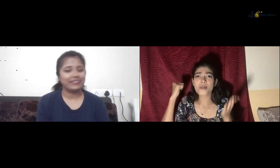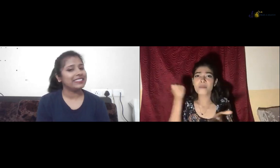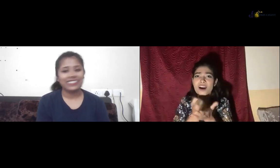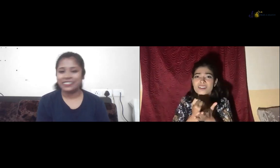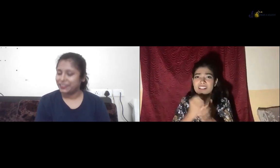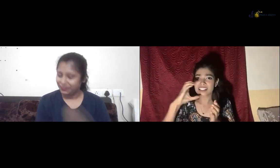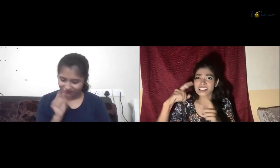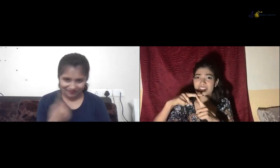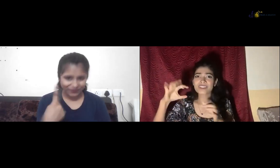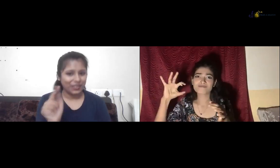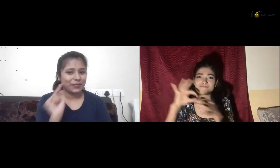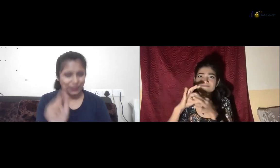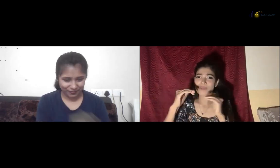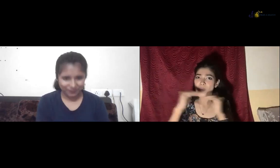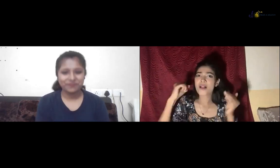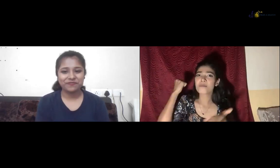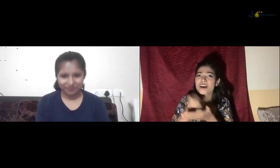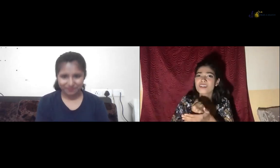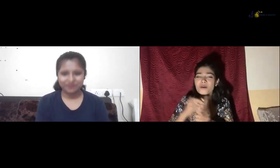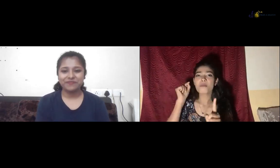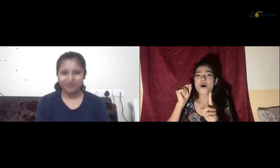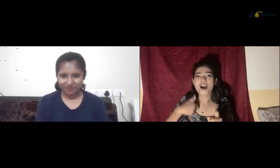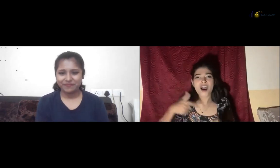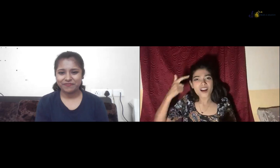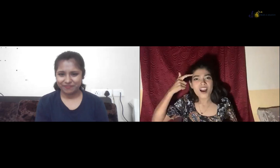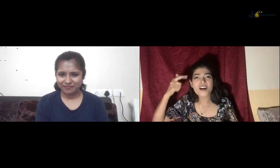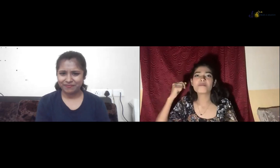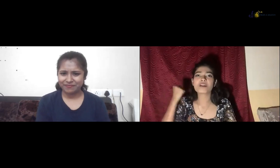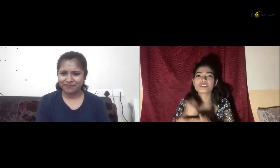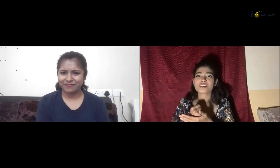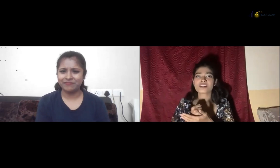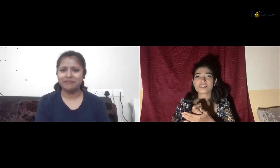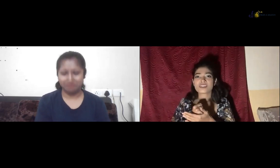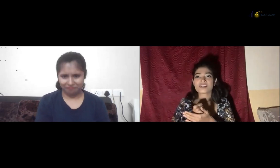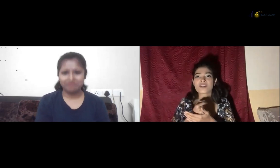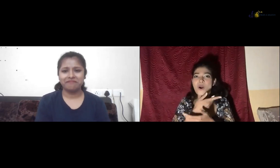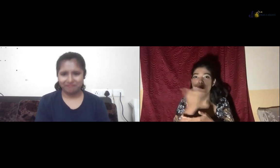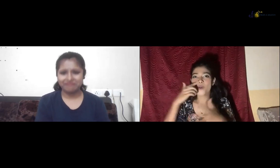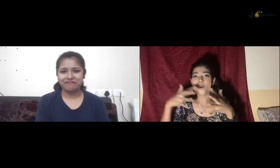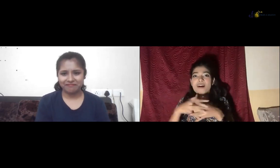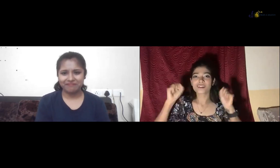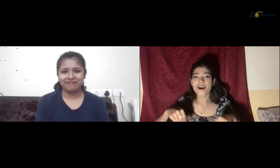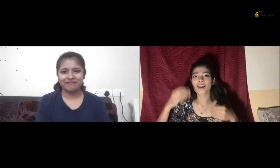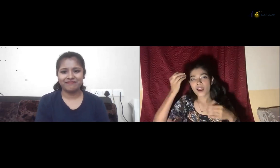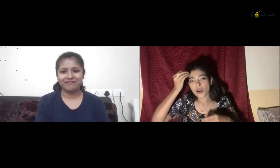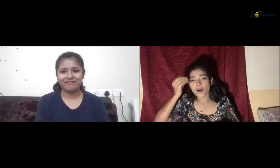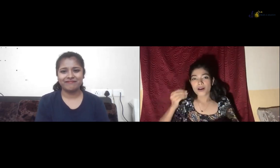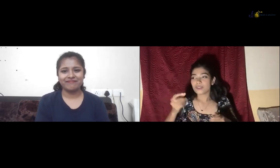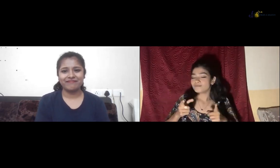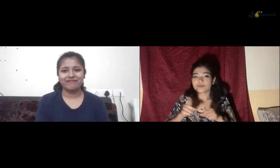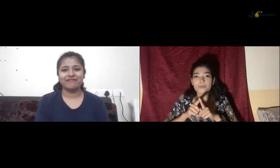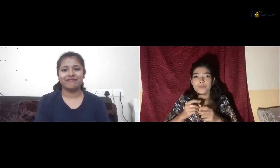In cities, we have all of the facilities related to the light facility and CCTV cameras. We need to have